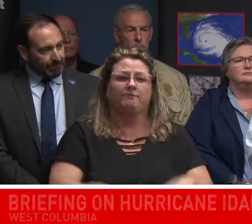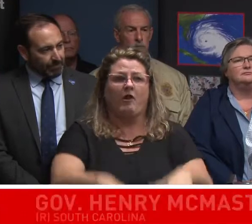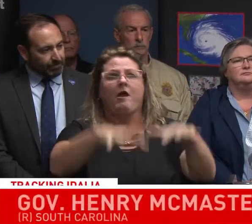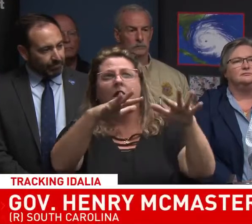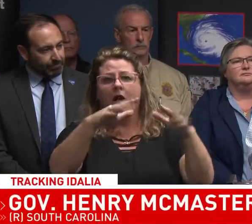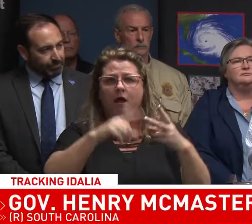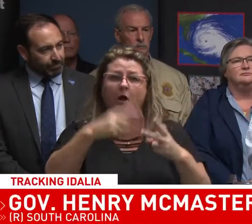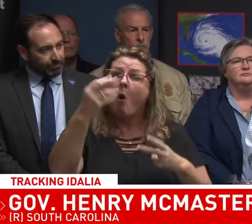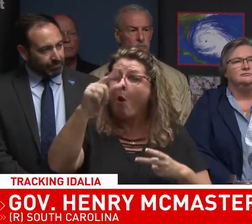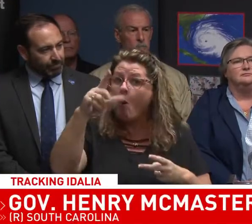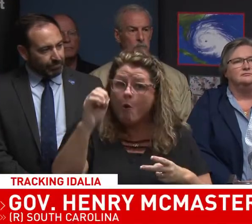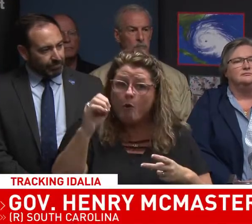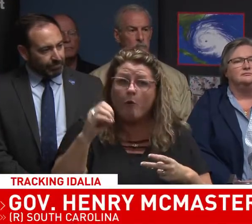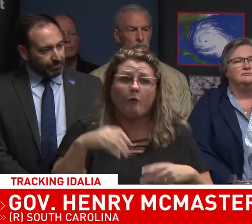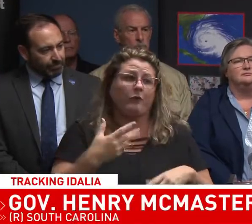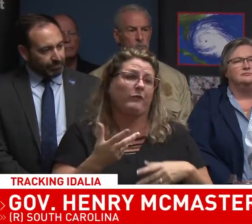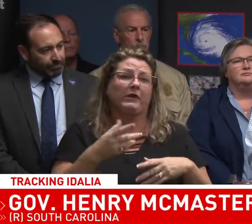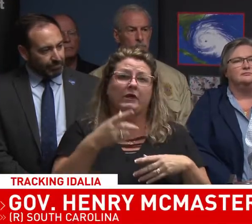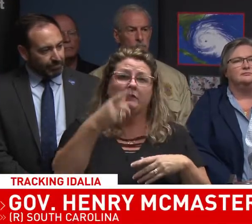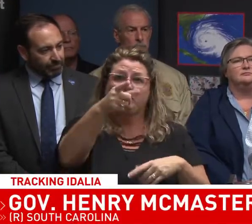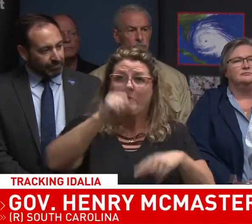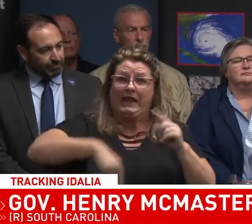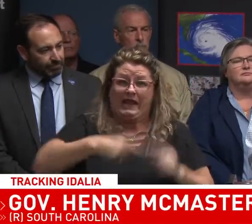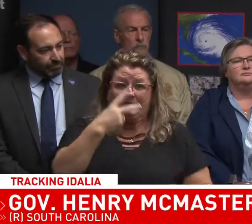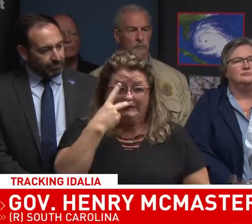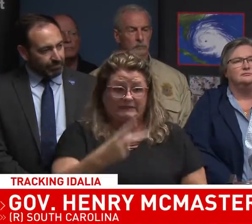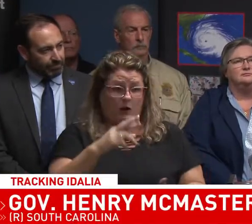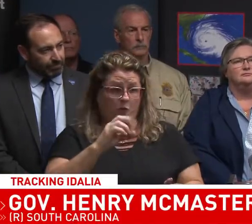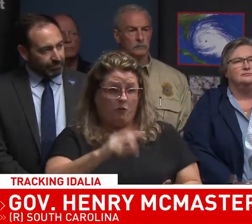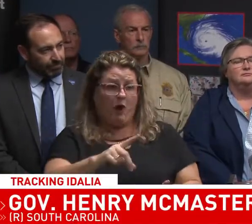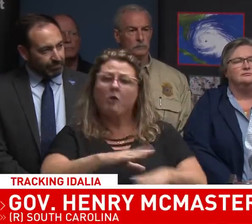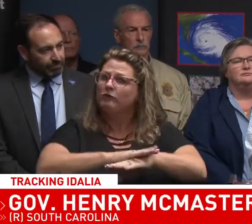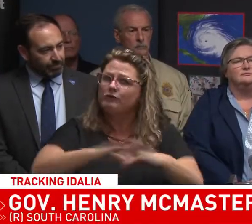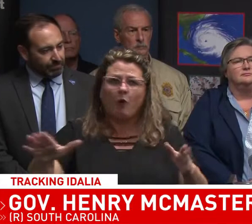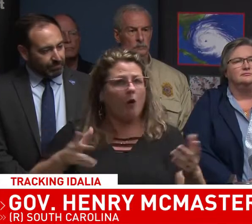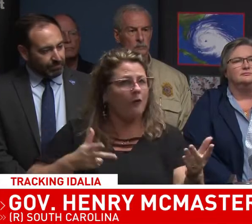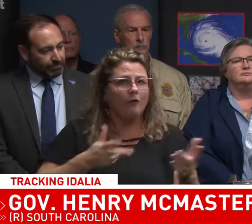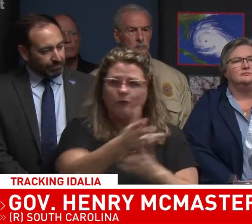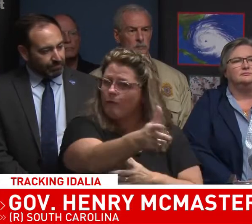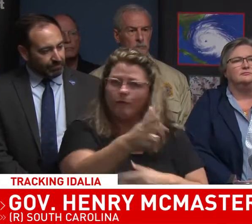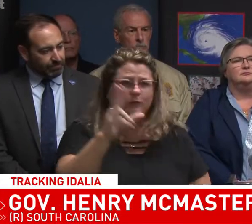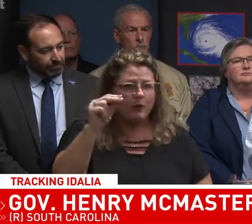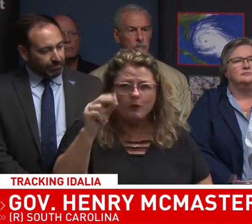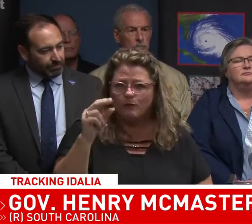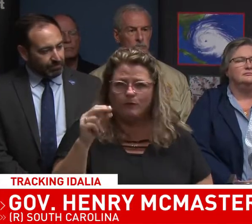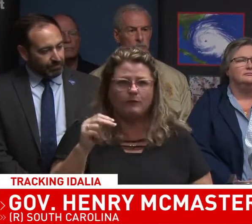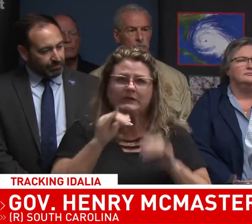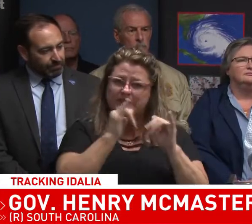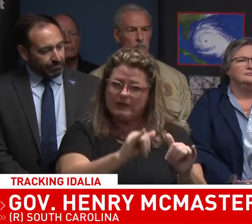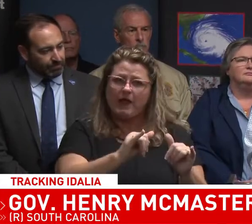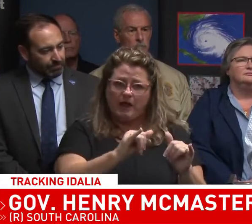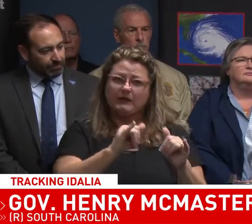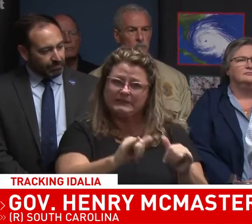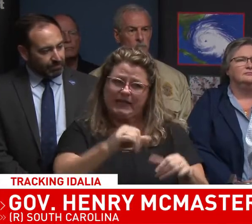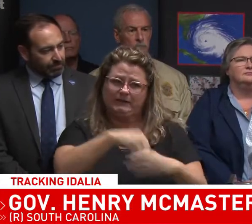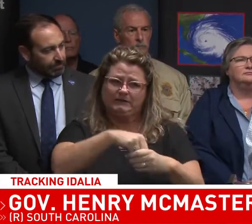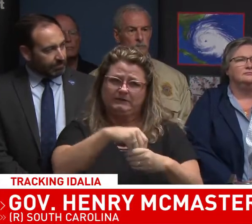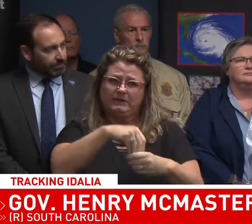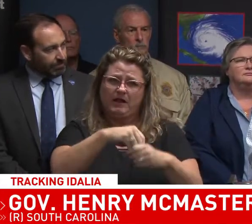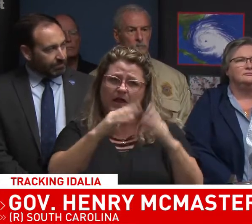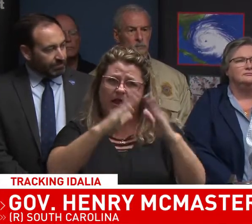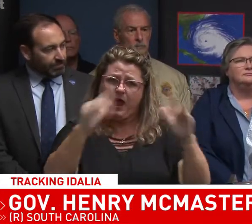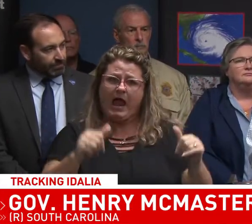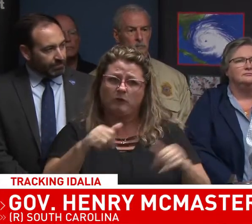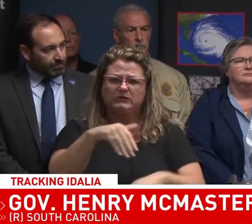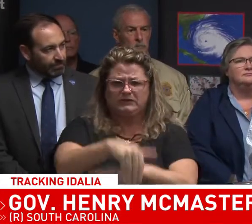road. It could be washed out. If you can't see the road, then don't ride on it. Be very careful. And stay inside.